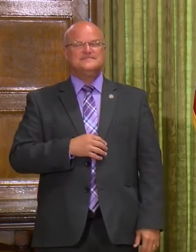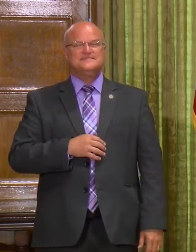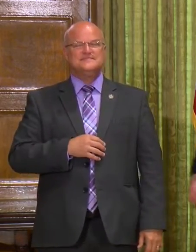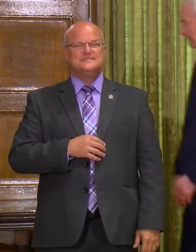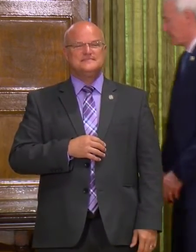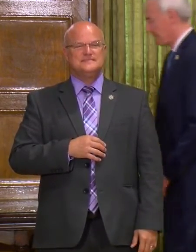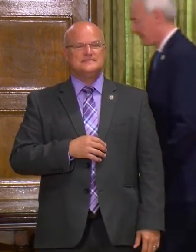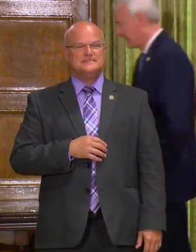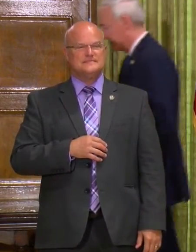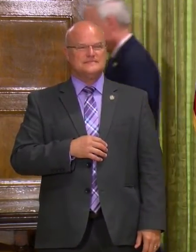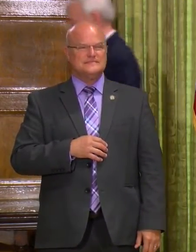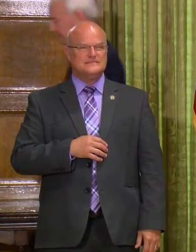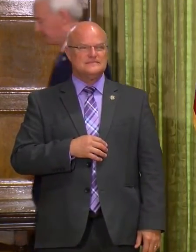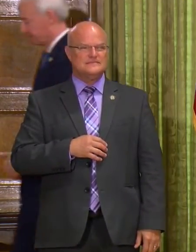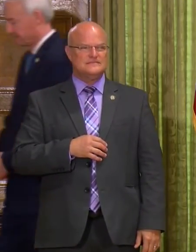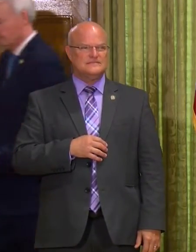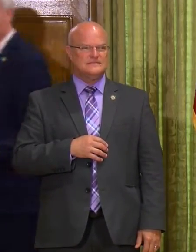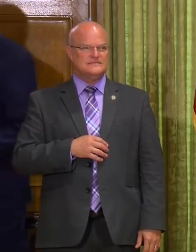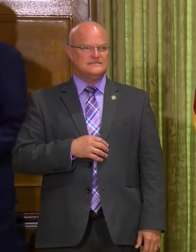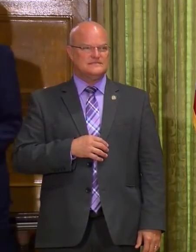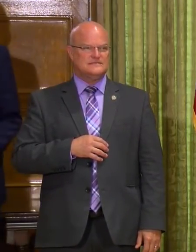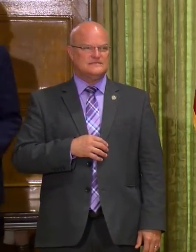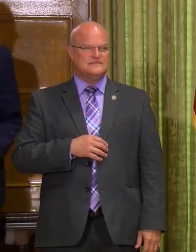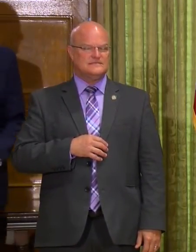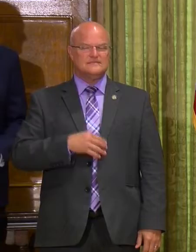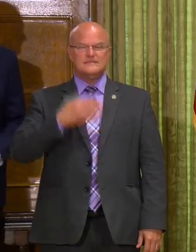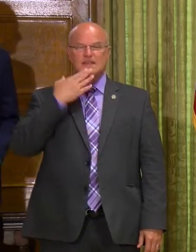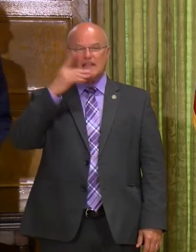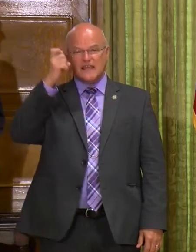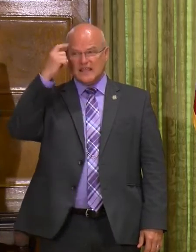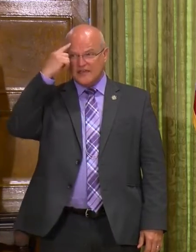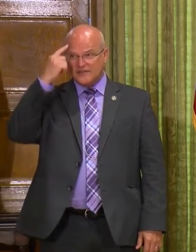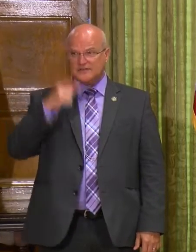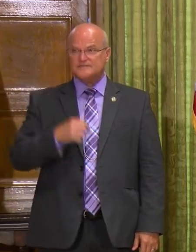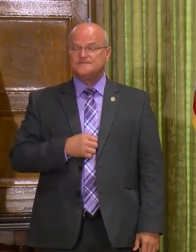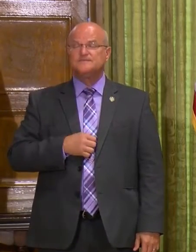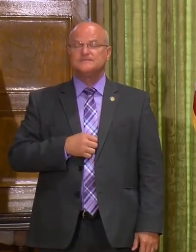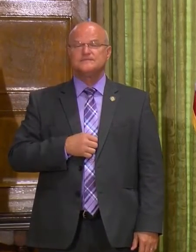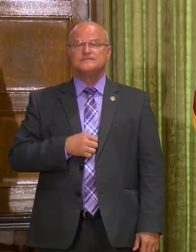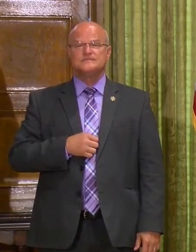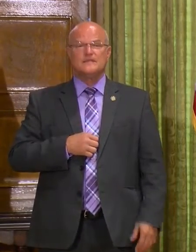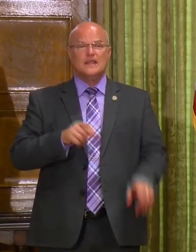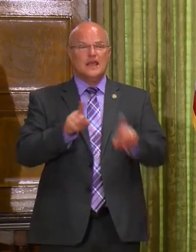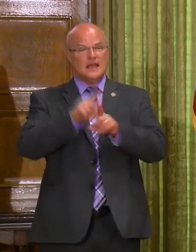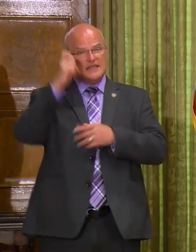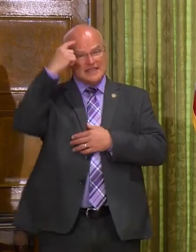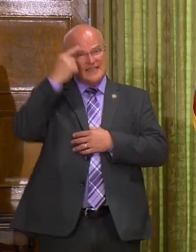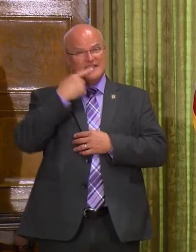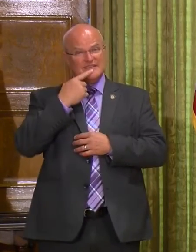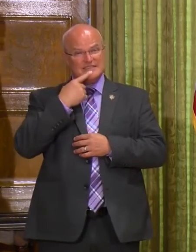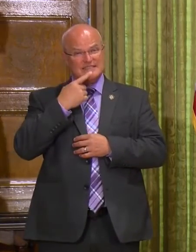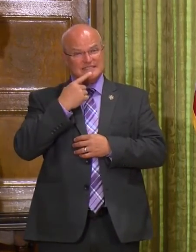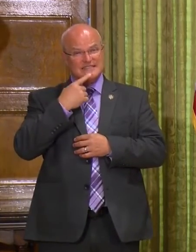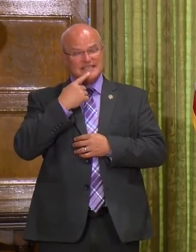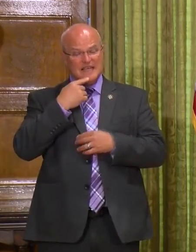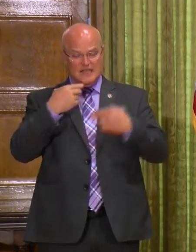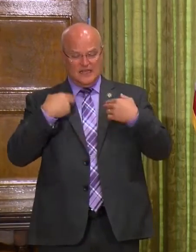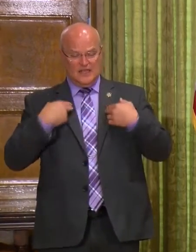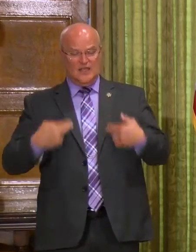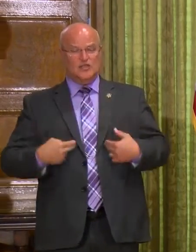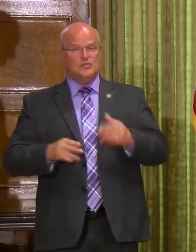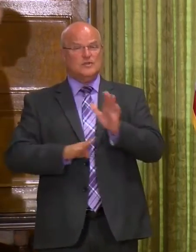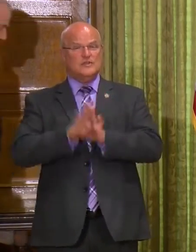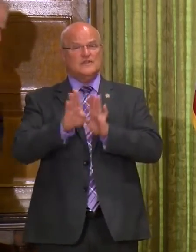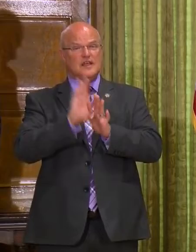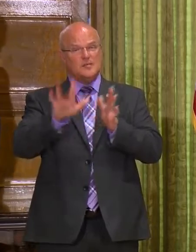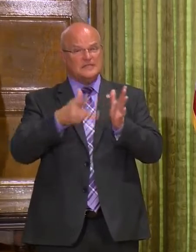Thank you, Governor. as the governor mentioned, the Human Development